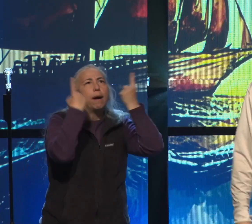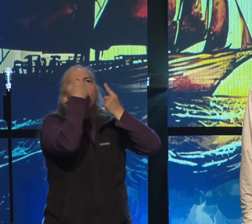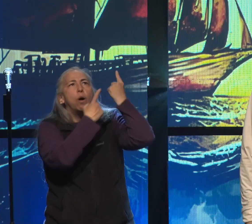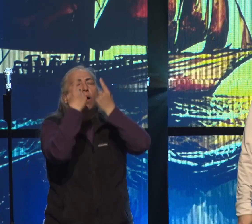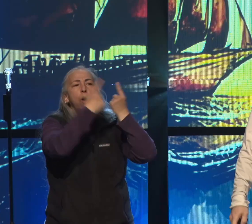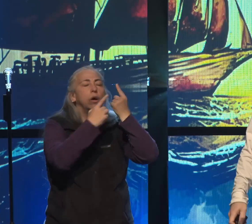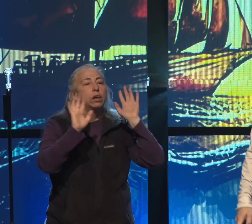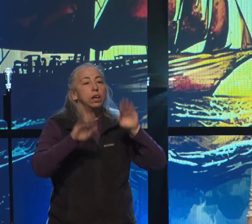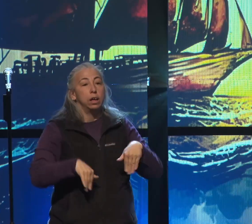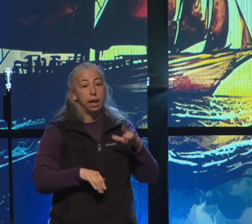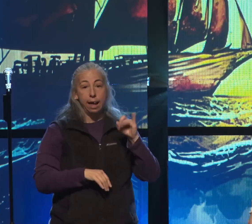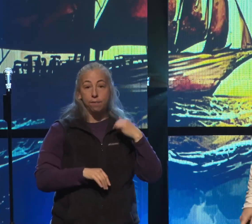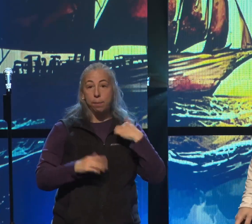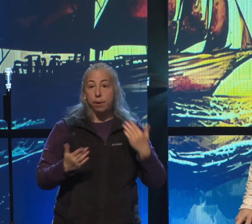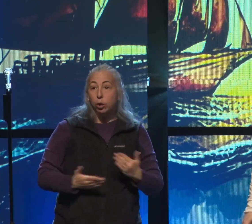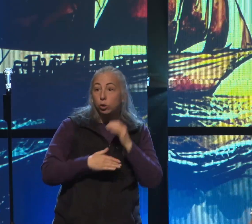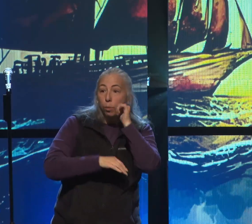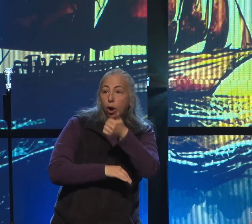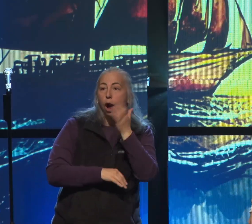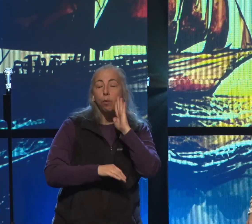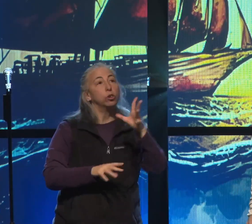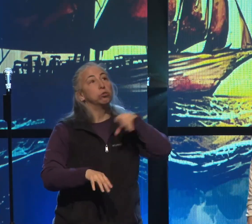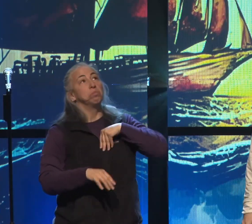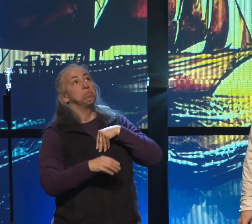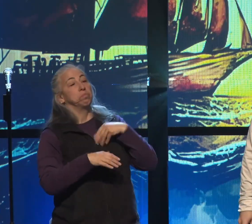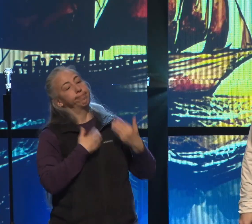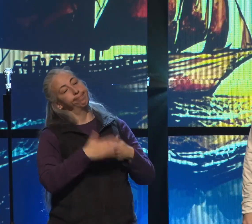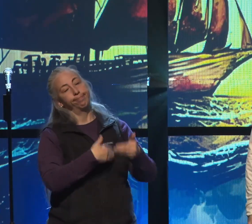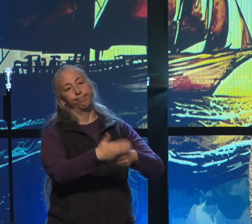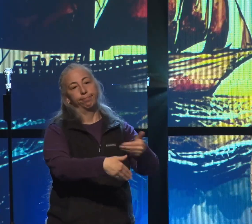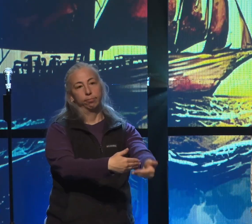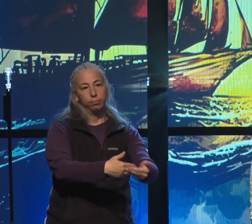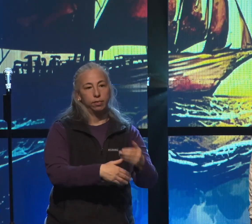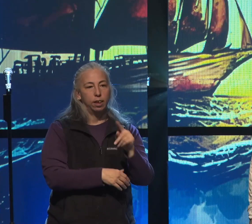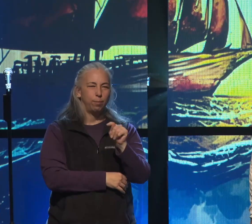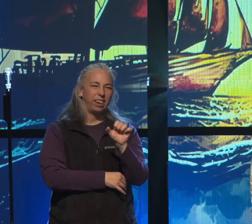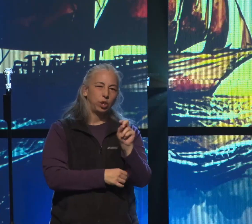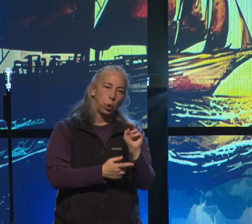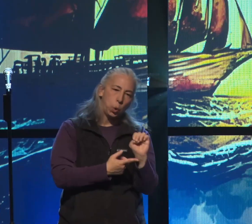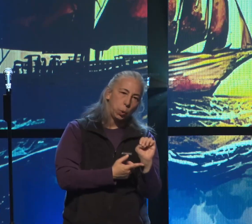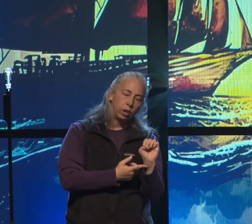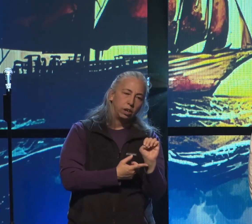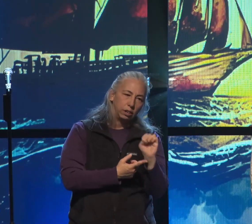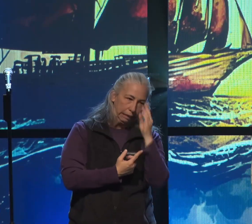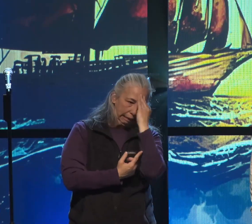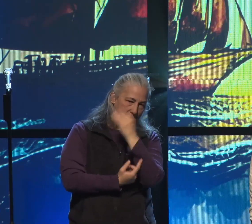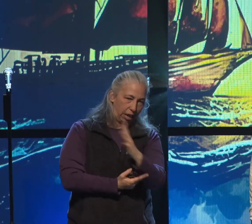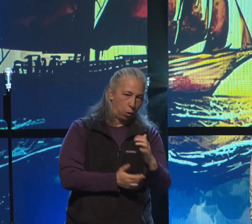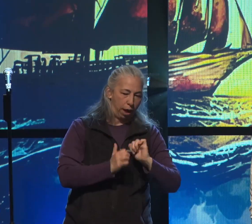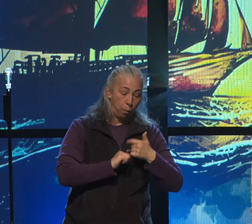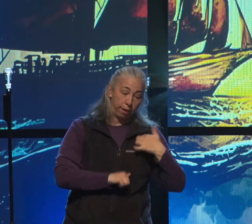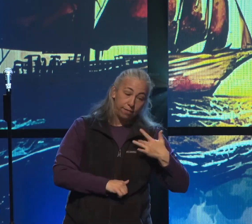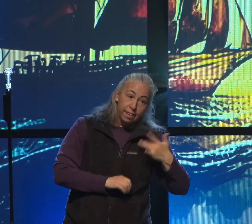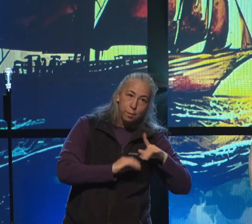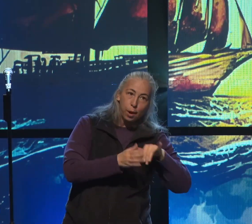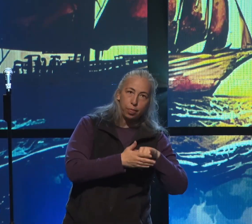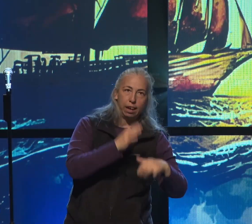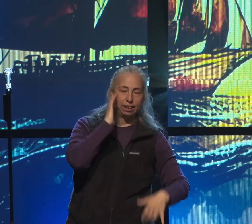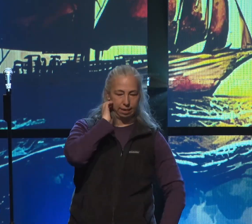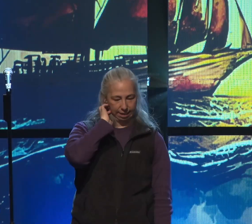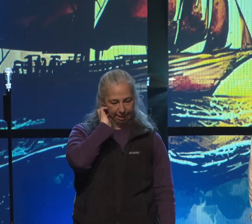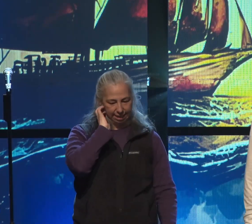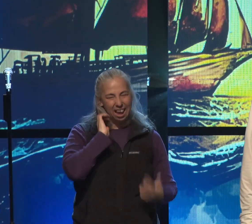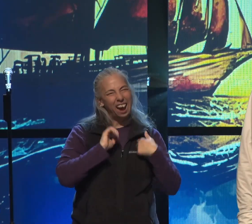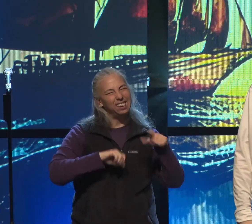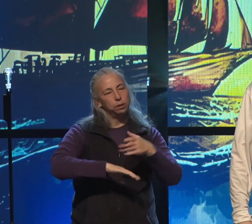if I'm here tomorrow, I'll just take what it comes, right? I guess my tone probably gave away my thought on that idea. I got to get better at